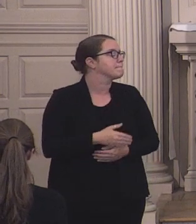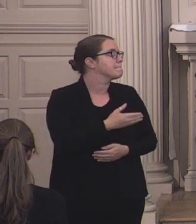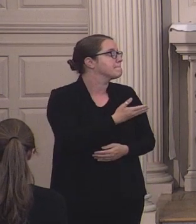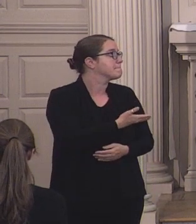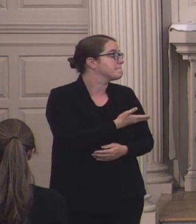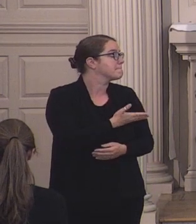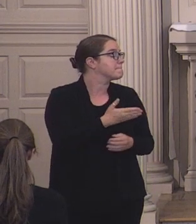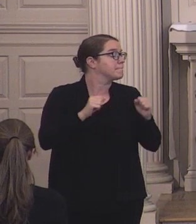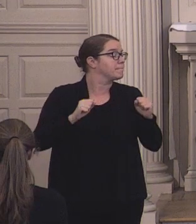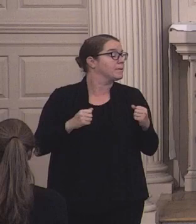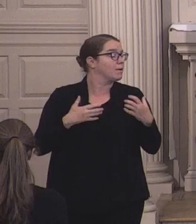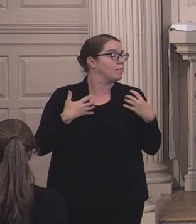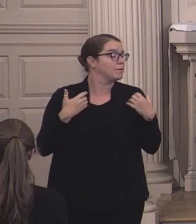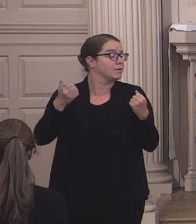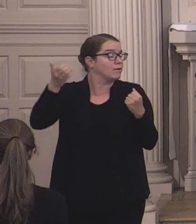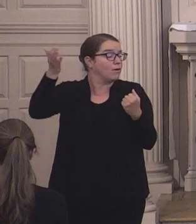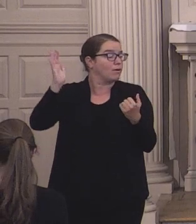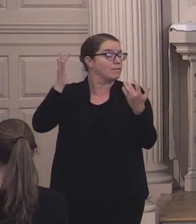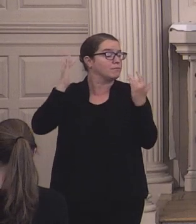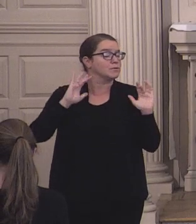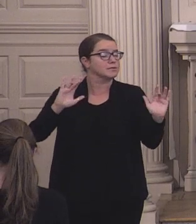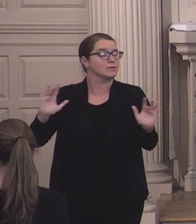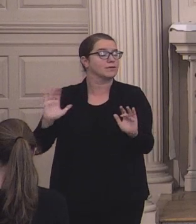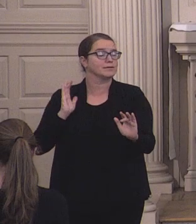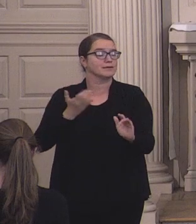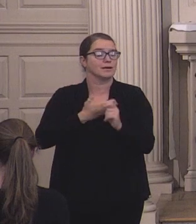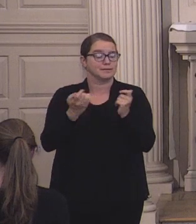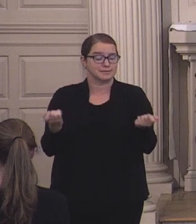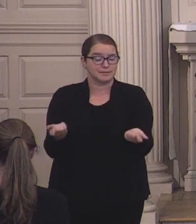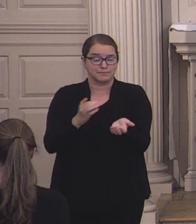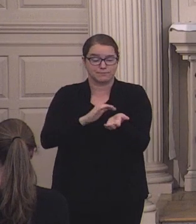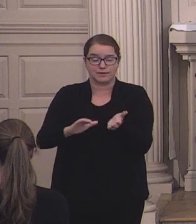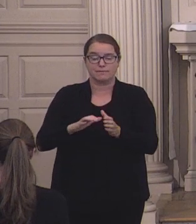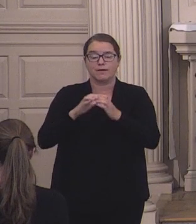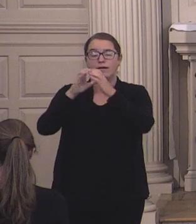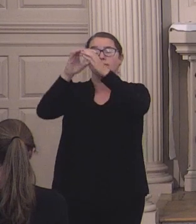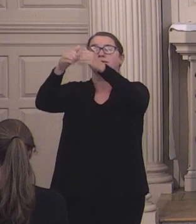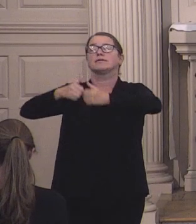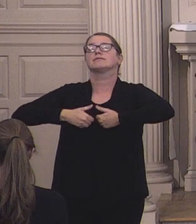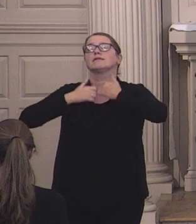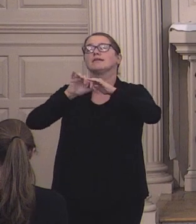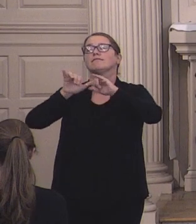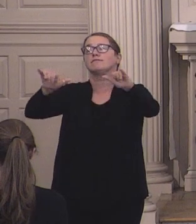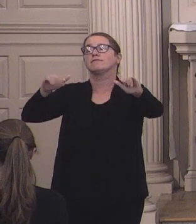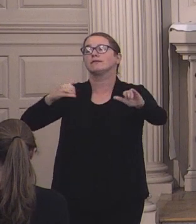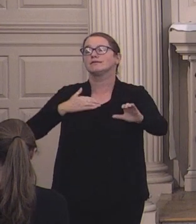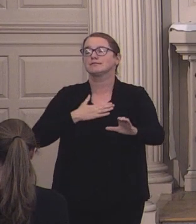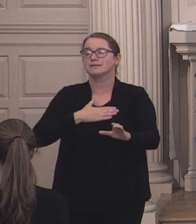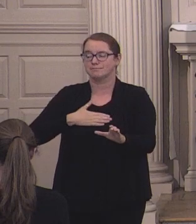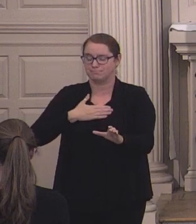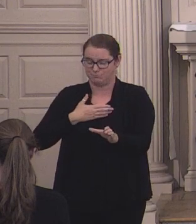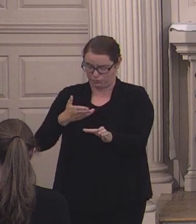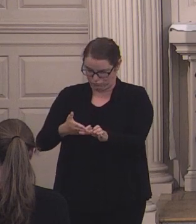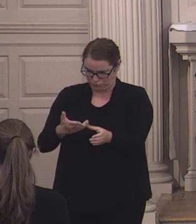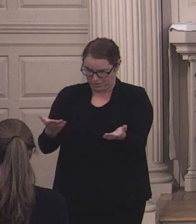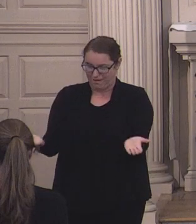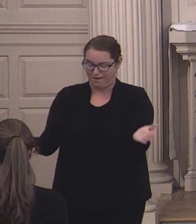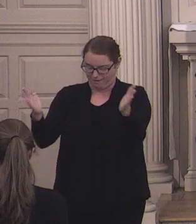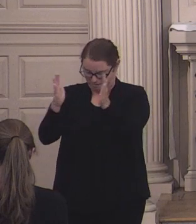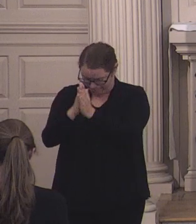may Almighty God have mercy on us, forgive us our sins, and bring us to everlasting life. Amen.